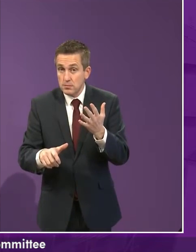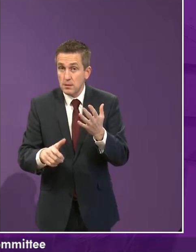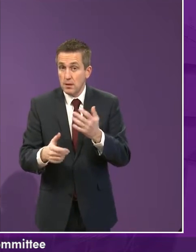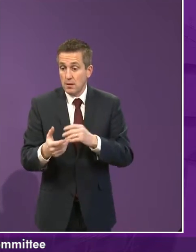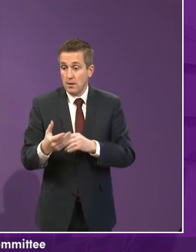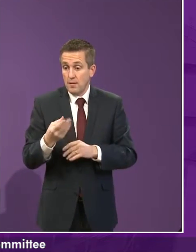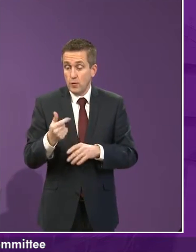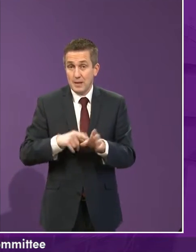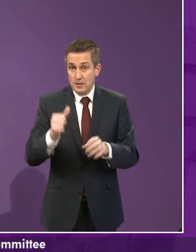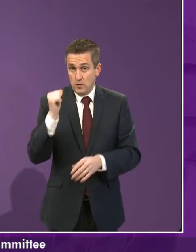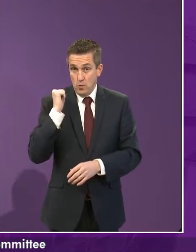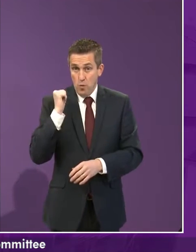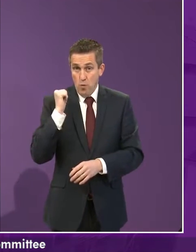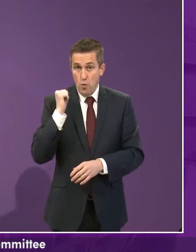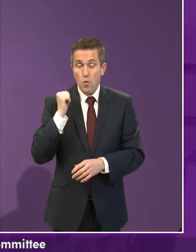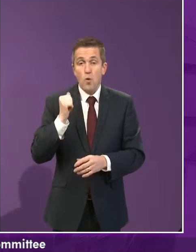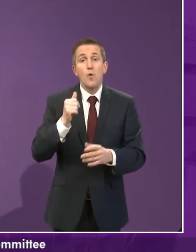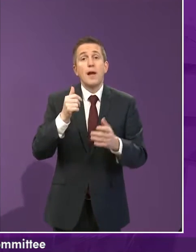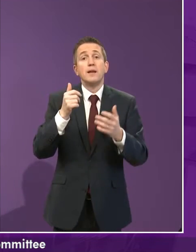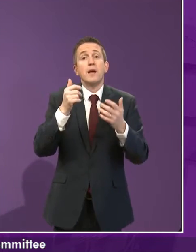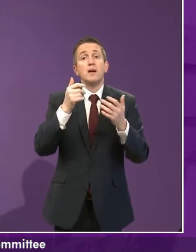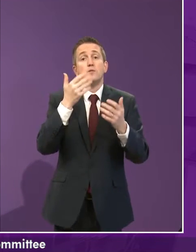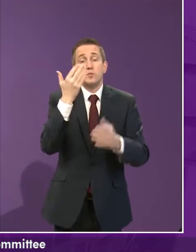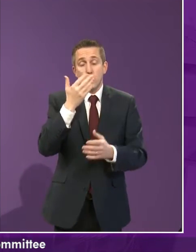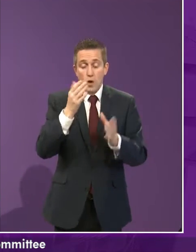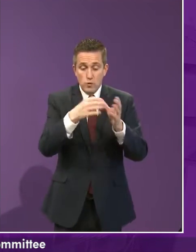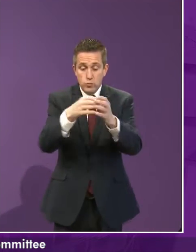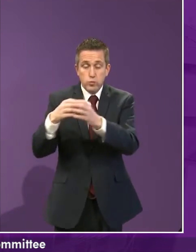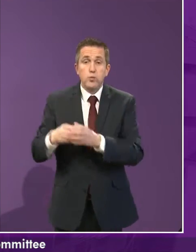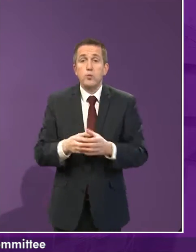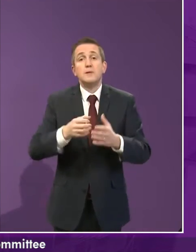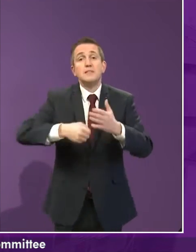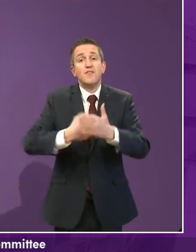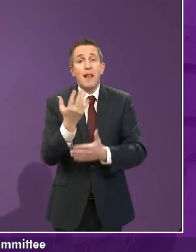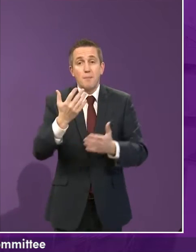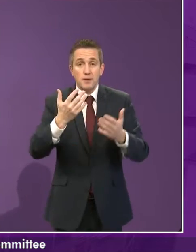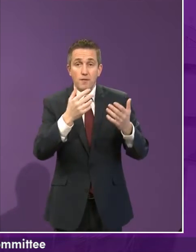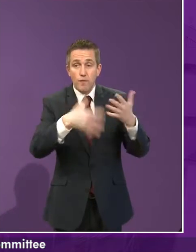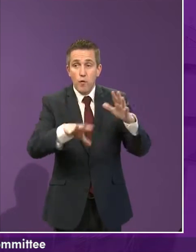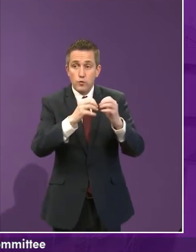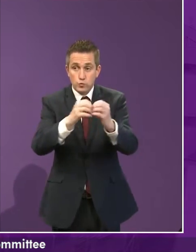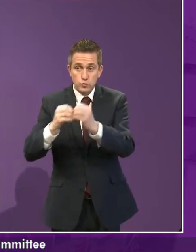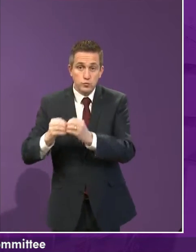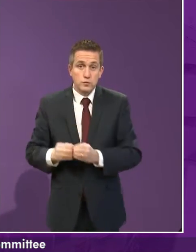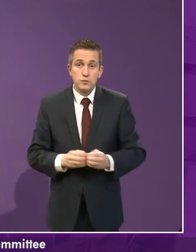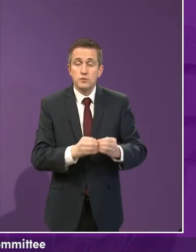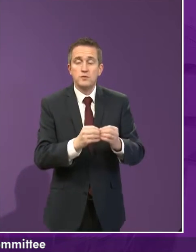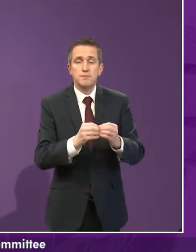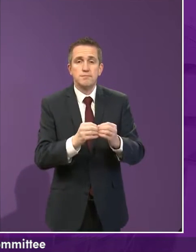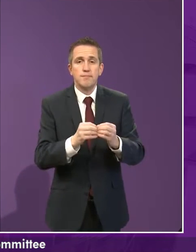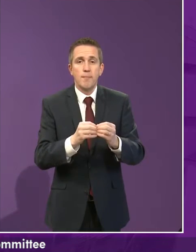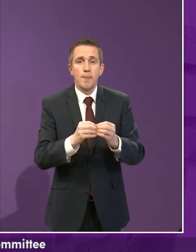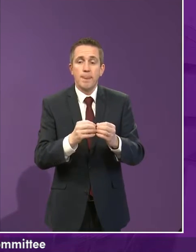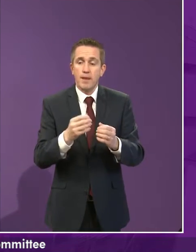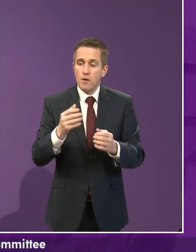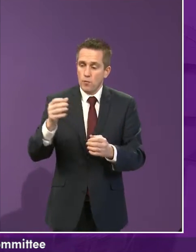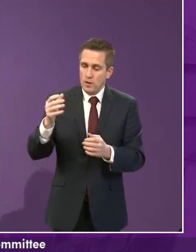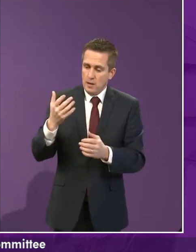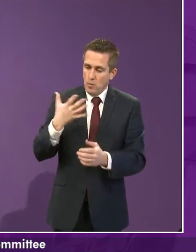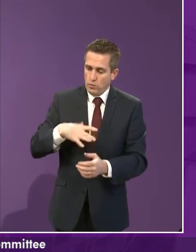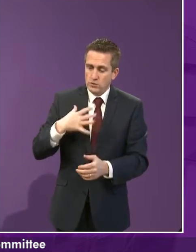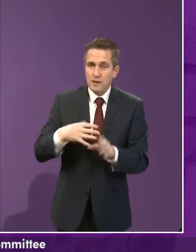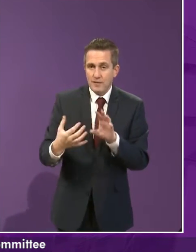school enhancement developer for students. So we felt as though the touching points for students were quite minimal, and to have an engagement